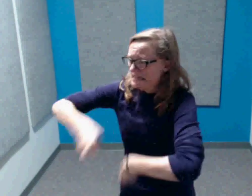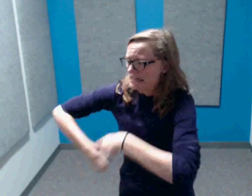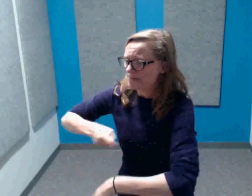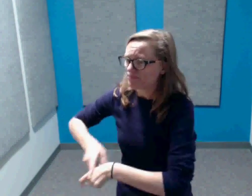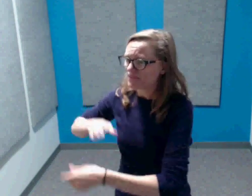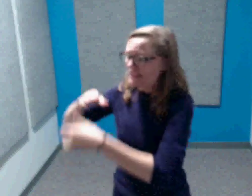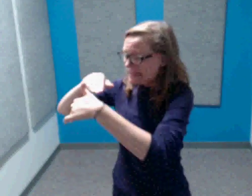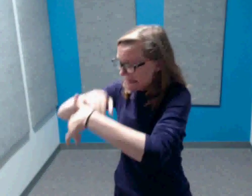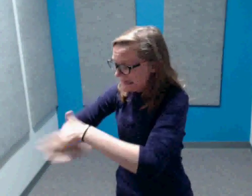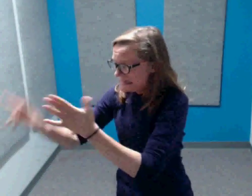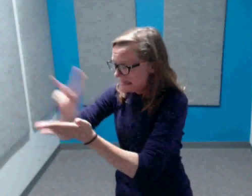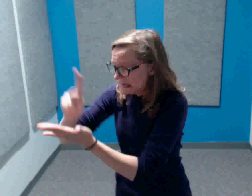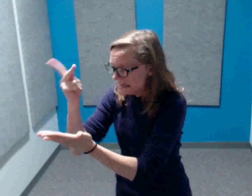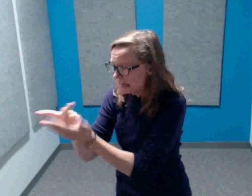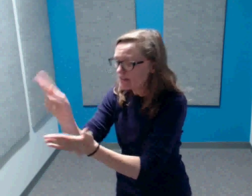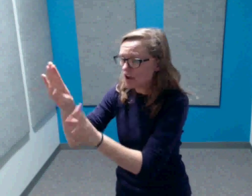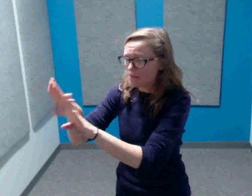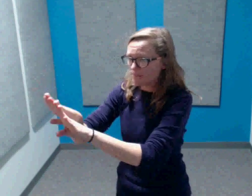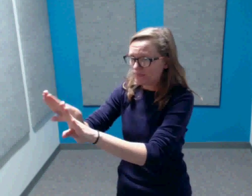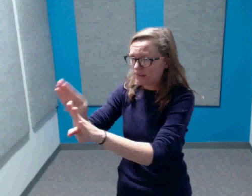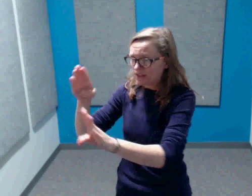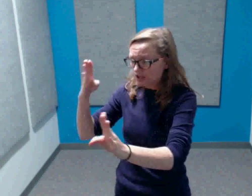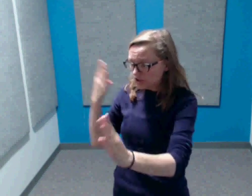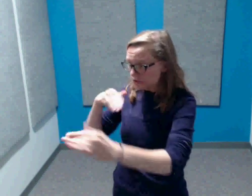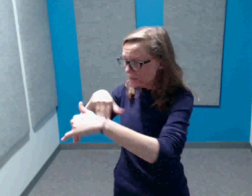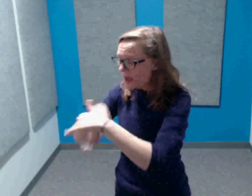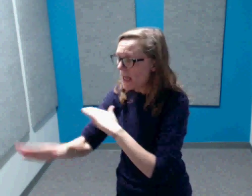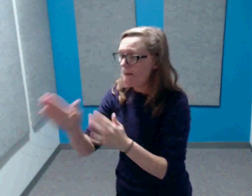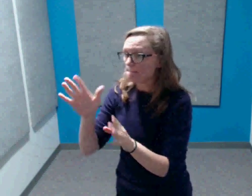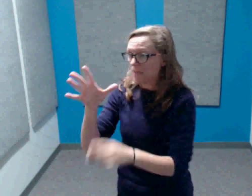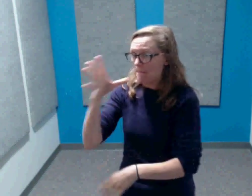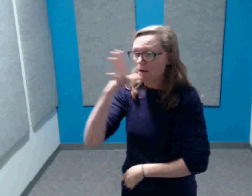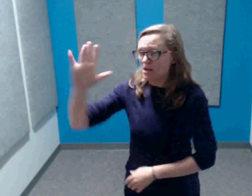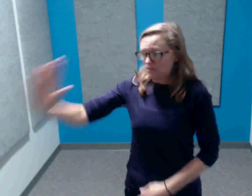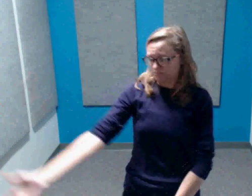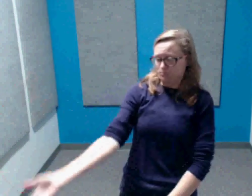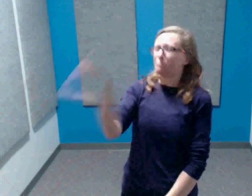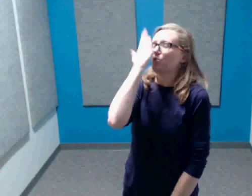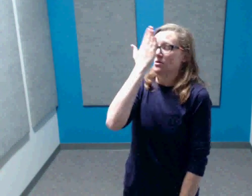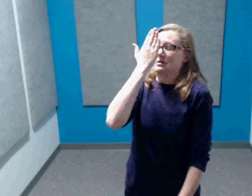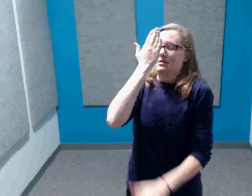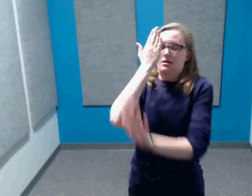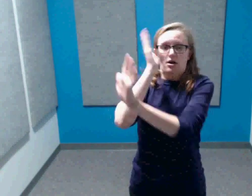to go into the kitchen door where I live. And my mother, bam, slammed that door right in my face.